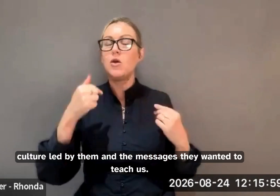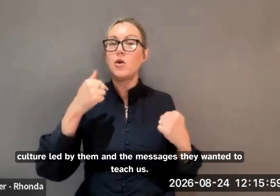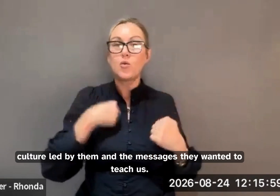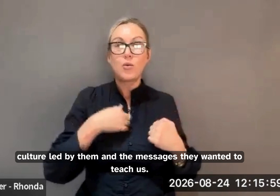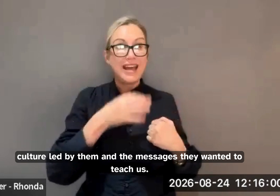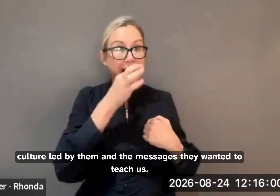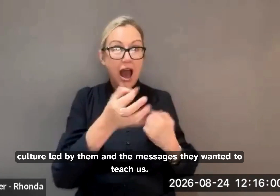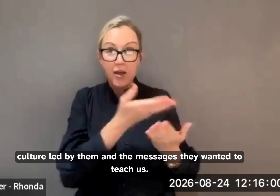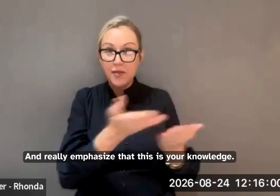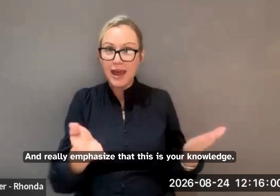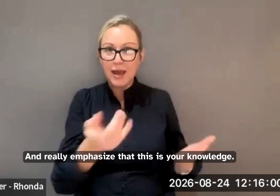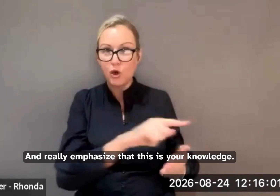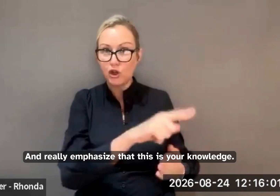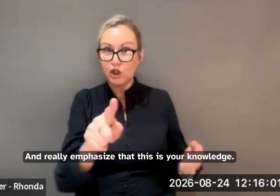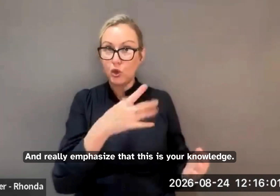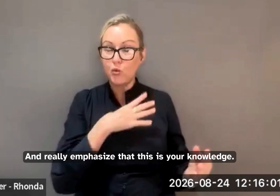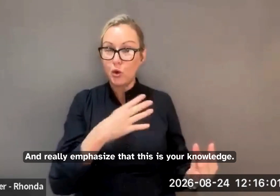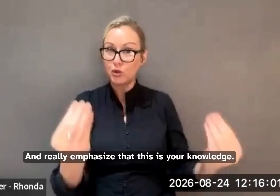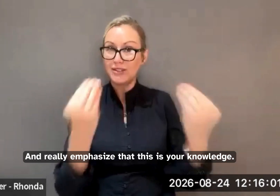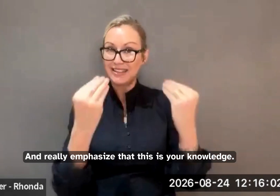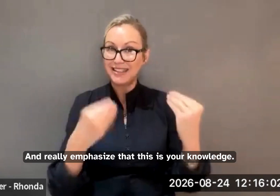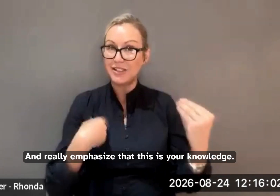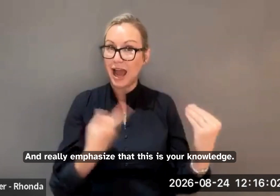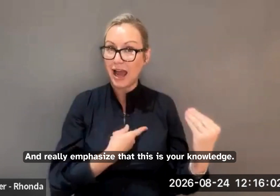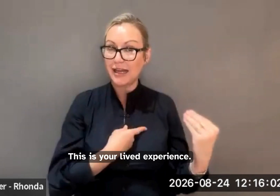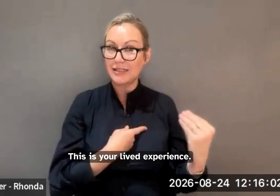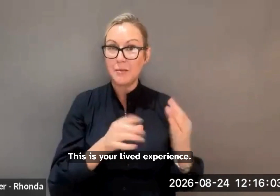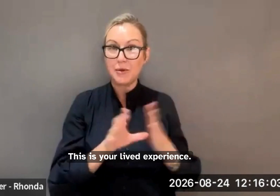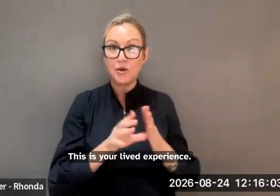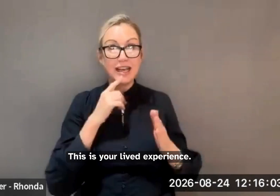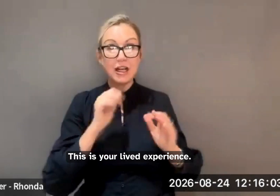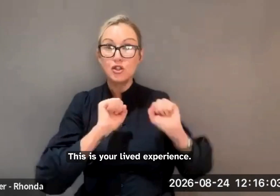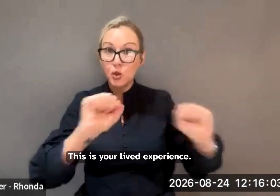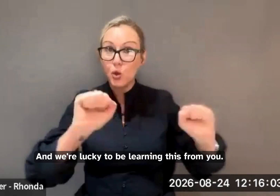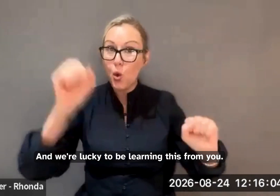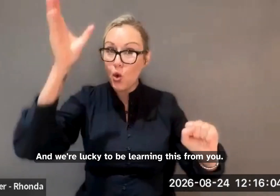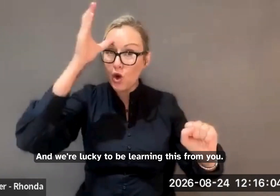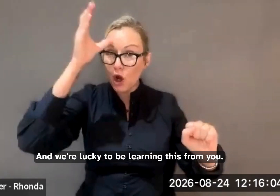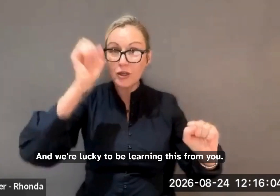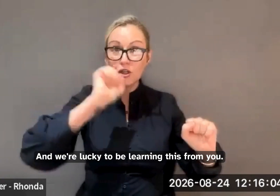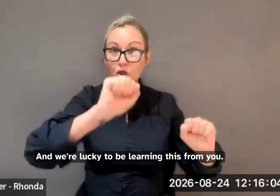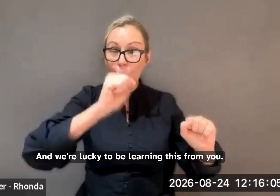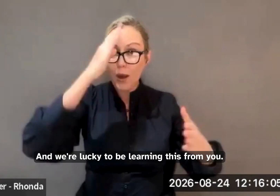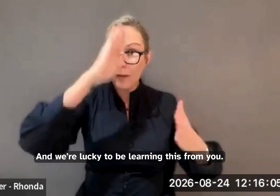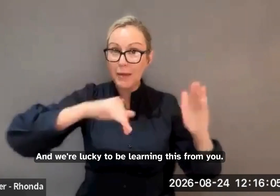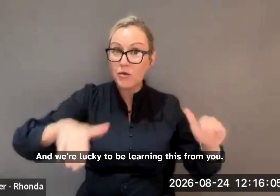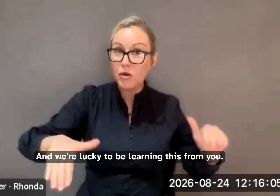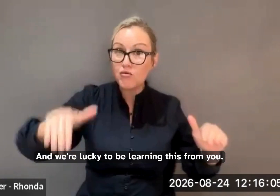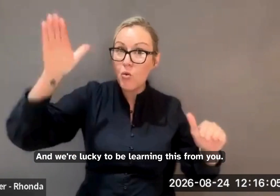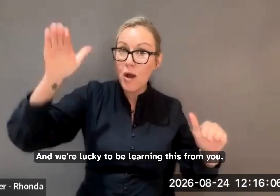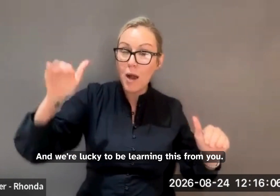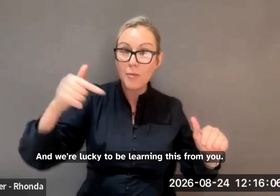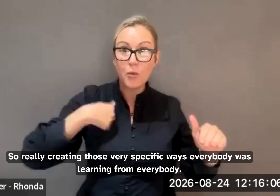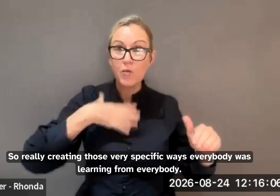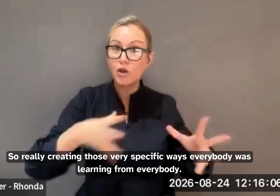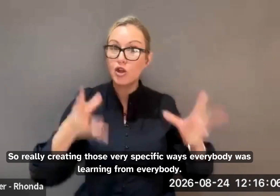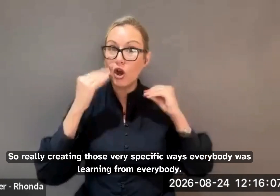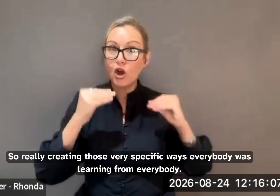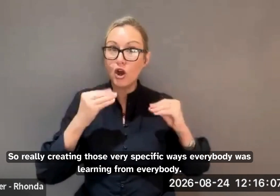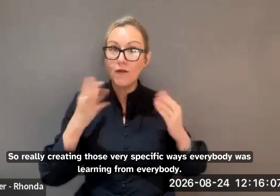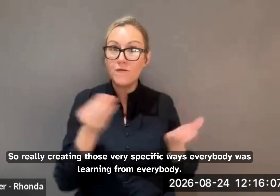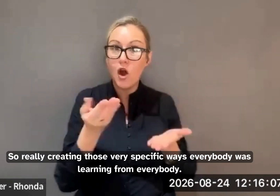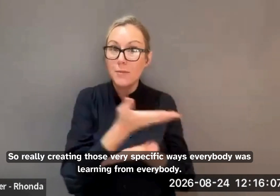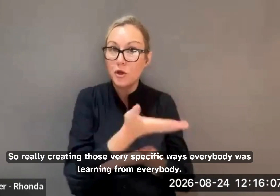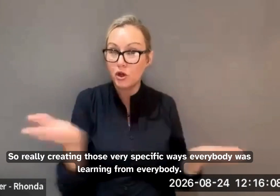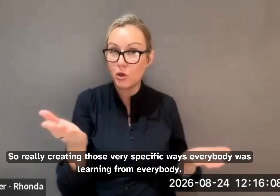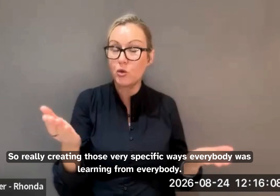wanted to teach us, and really emphasize that this is your knowledge, this is your lived experience, and we're lucky to be learning this from you. So really